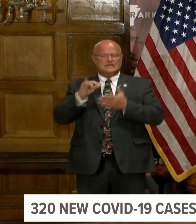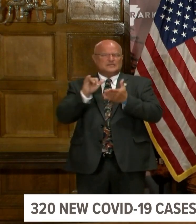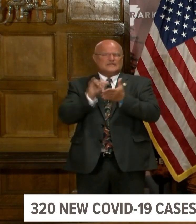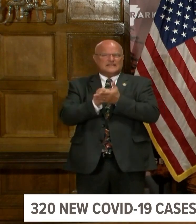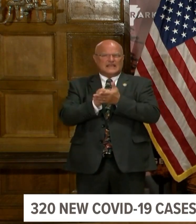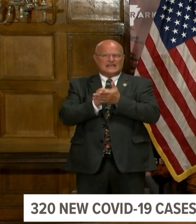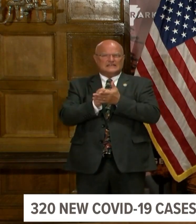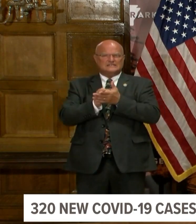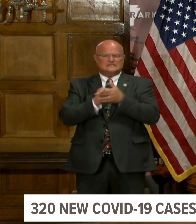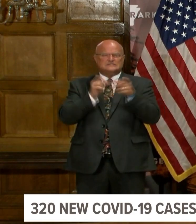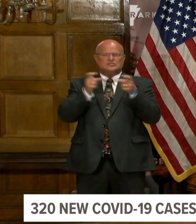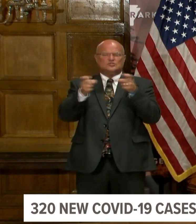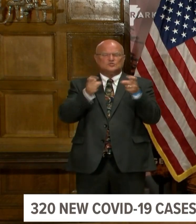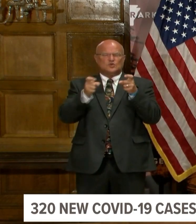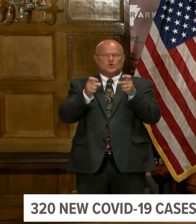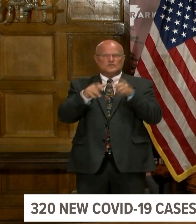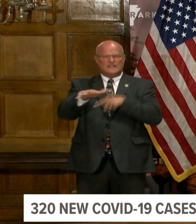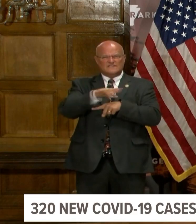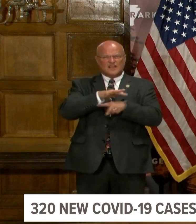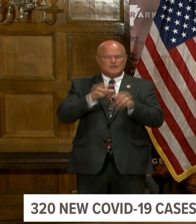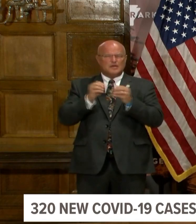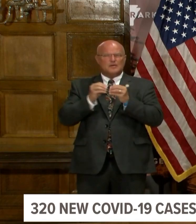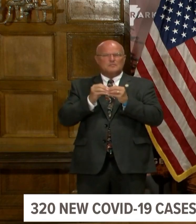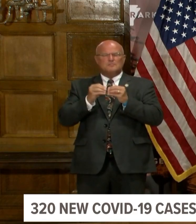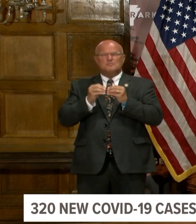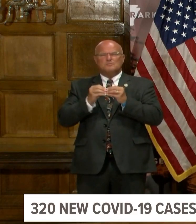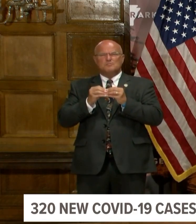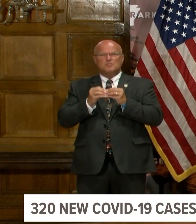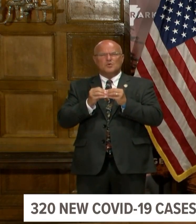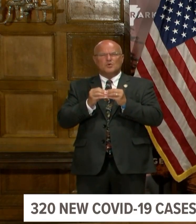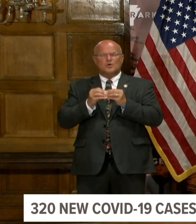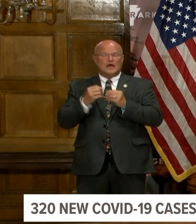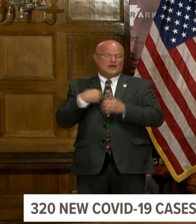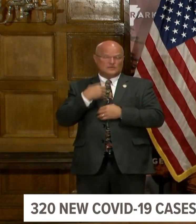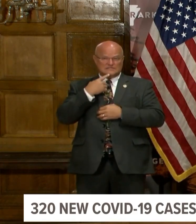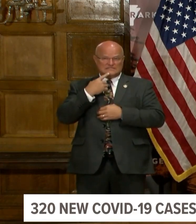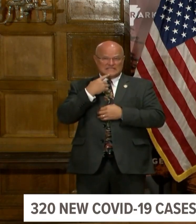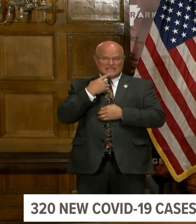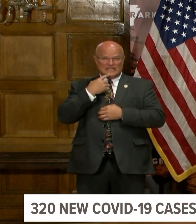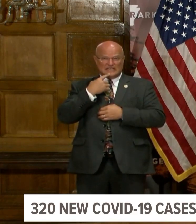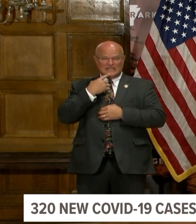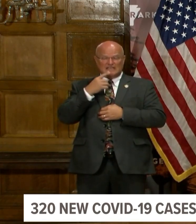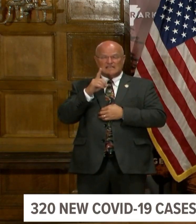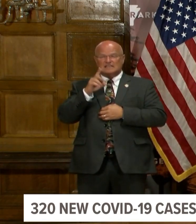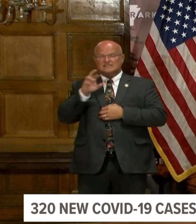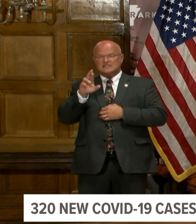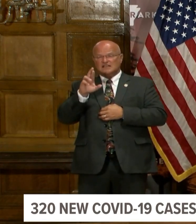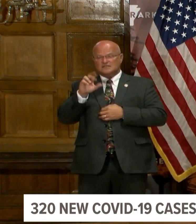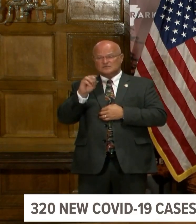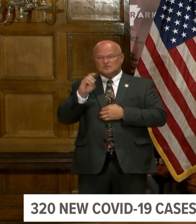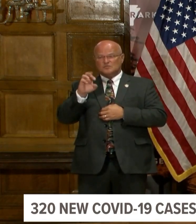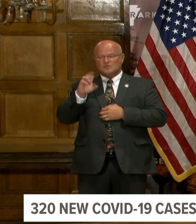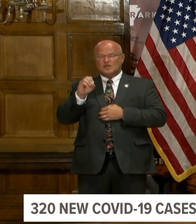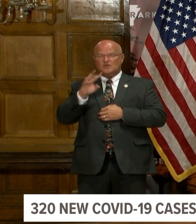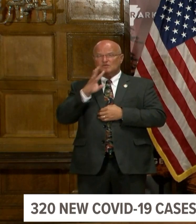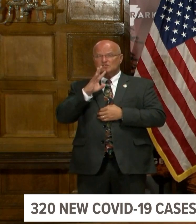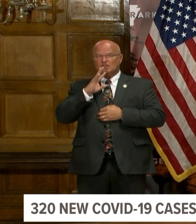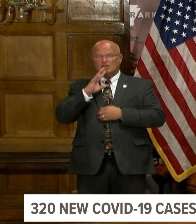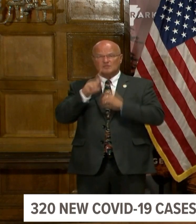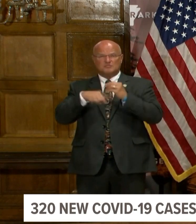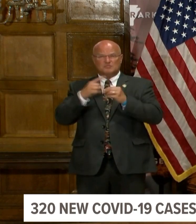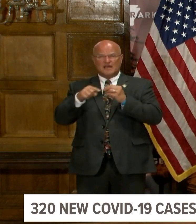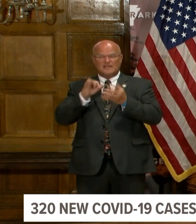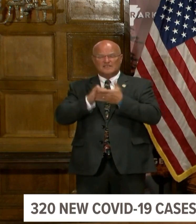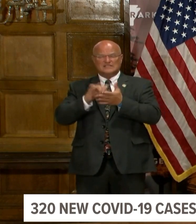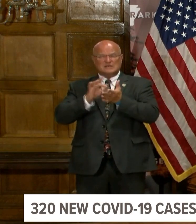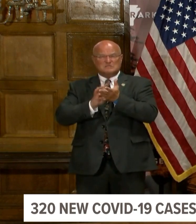a very controlled environment, even more so, I would say, and Dr. Romero could probably speak more to the types of filtrations used